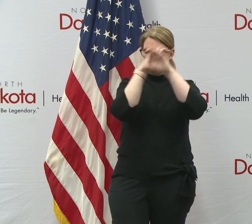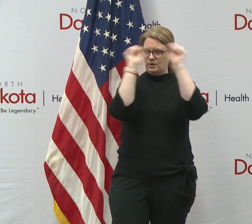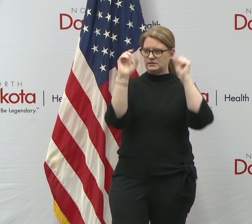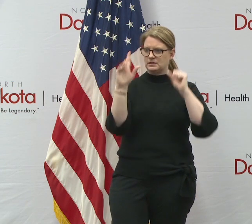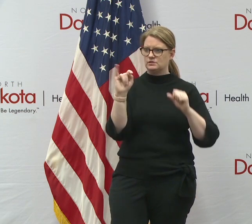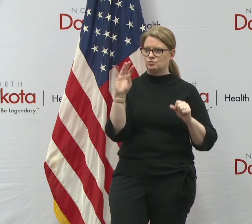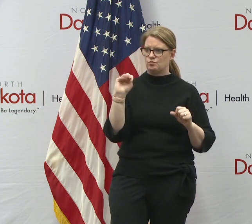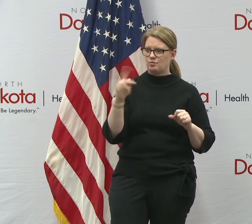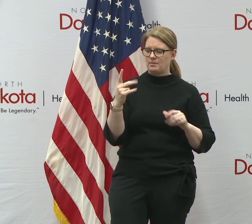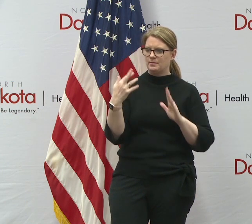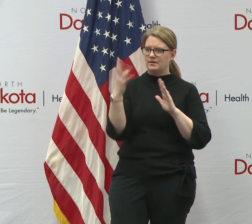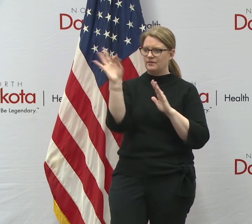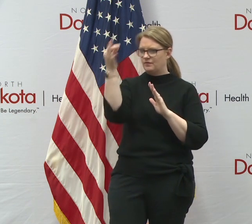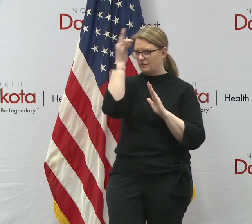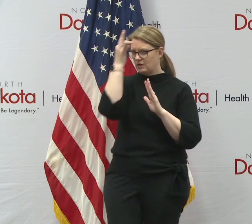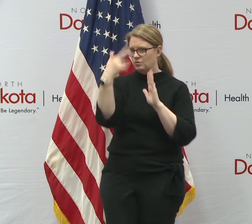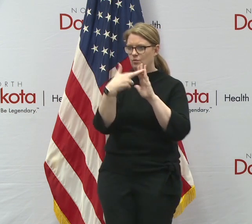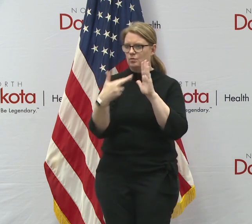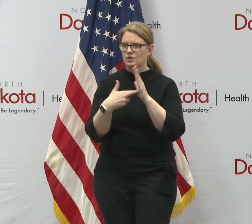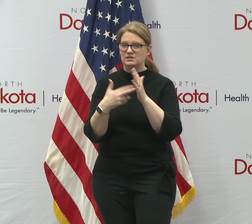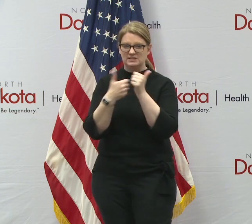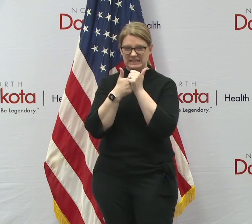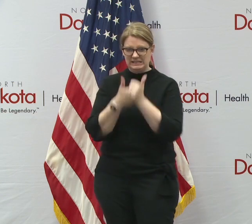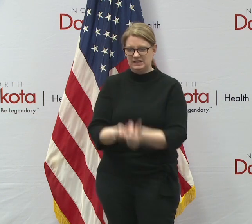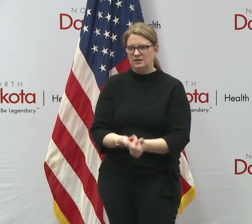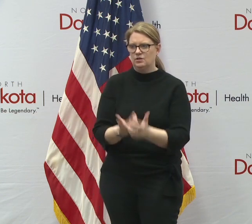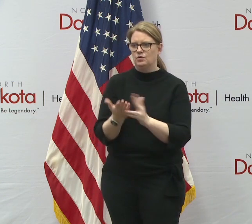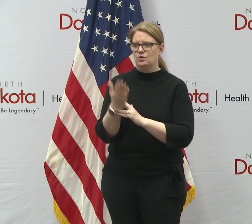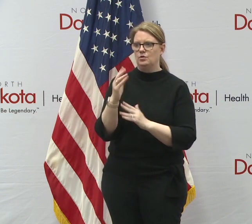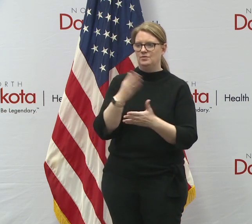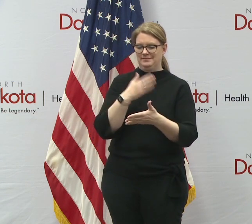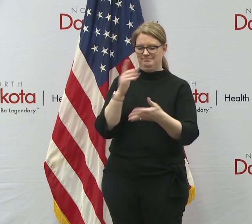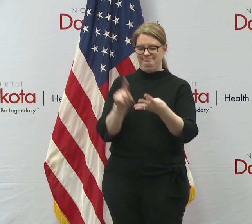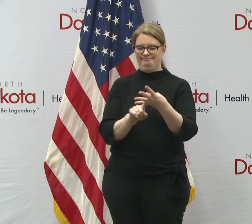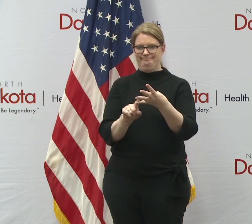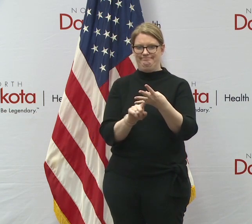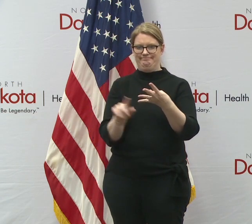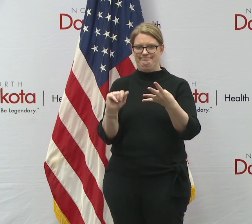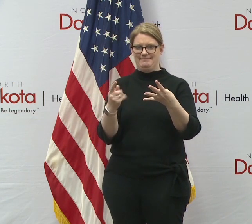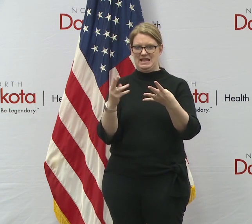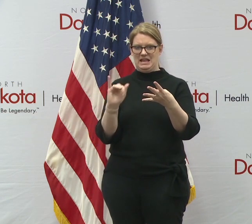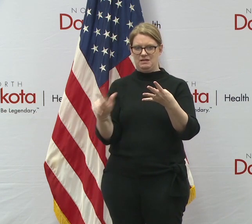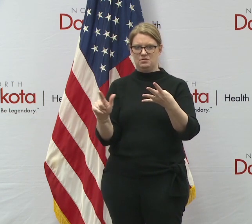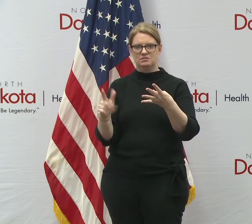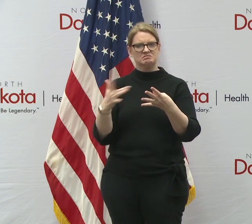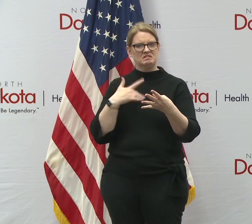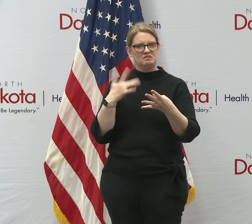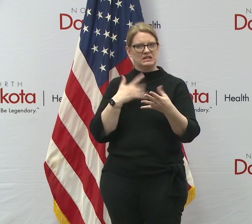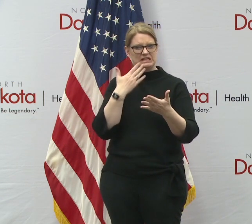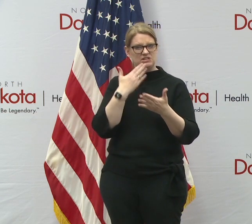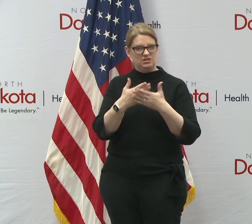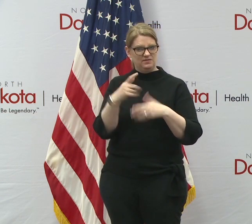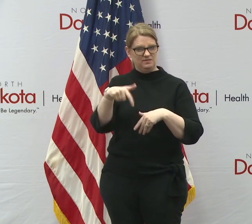federal guidelines would continue through the end of April. How accurate do you feel this extended timeline is for North Dakota?